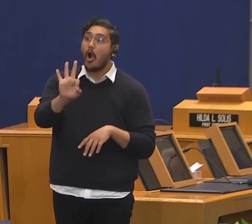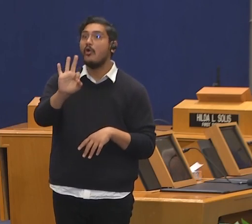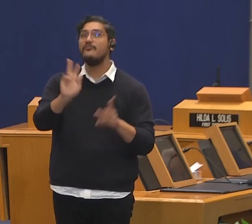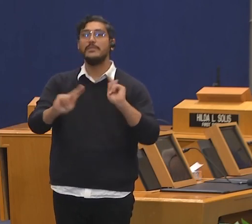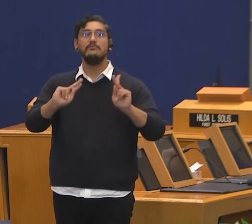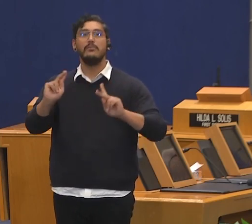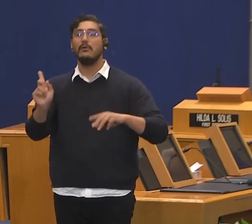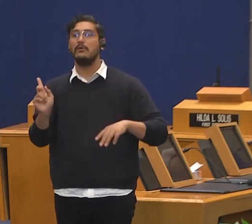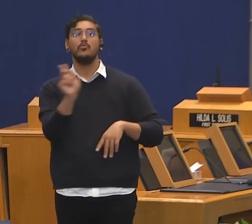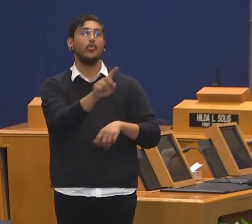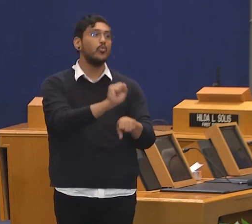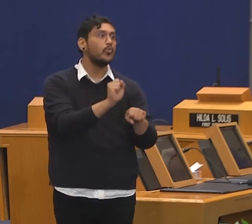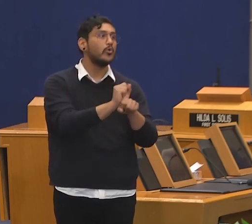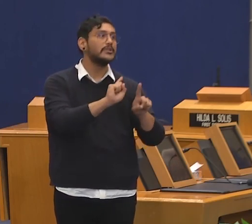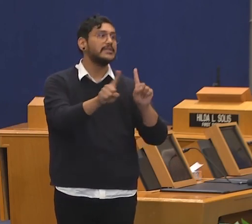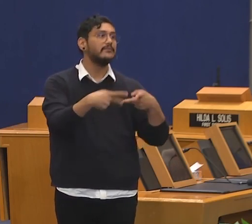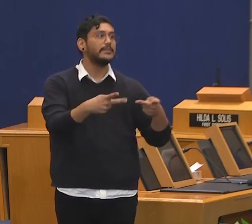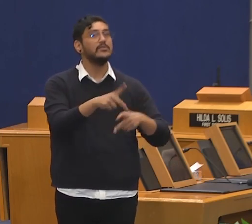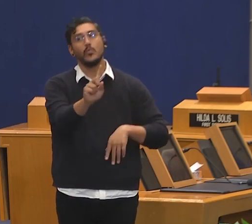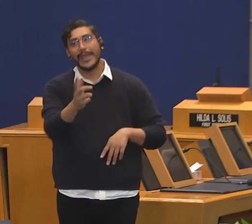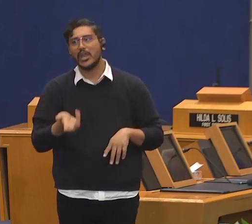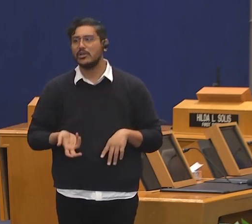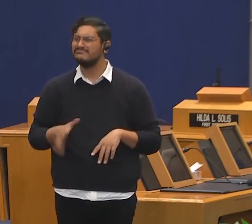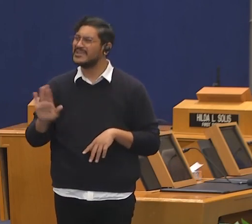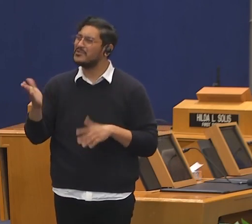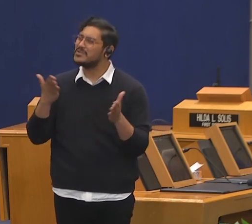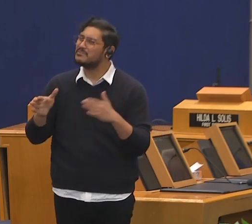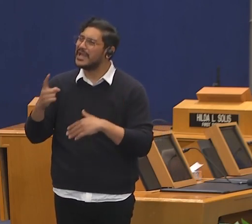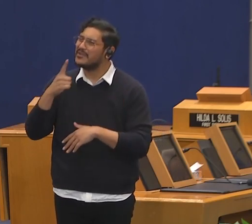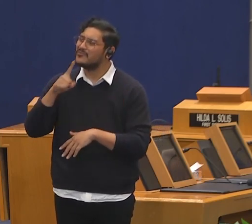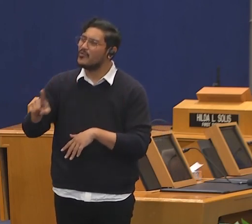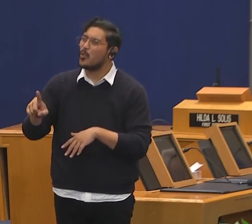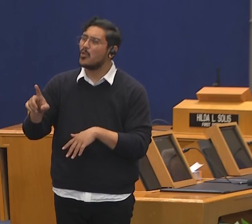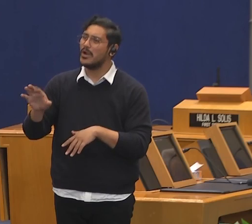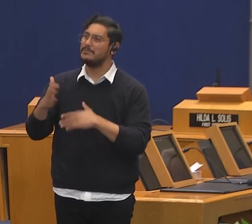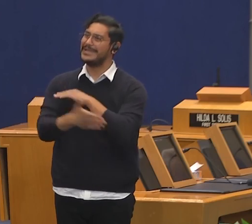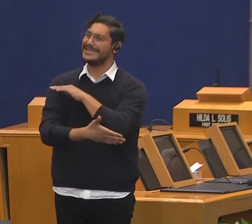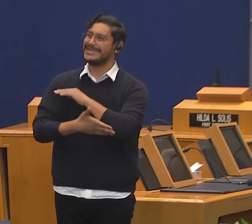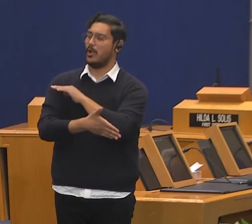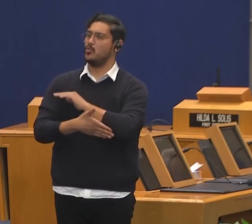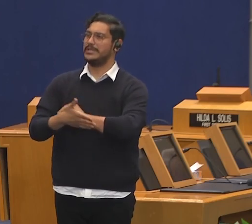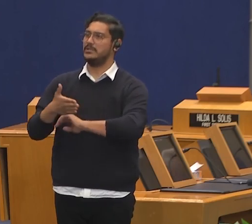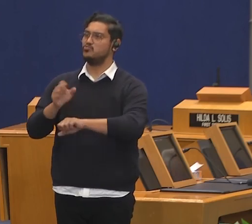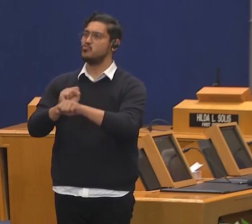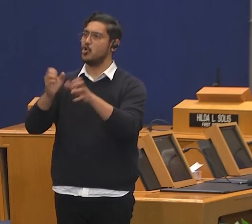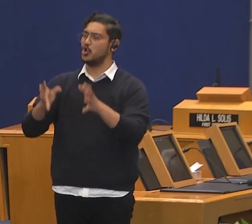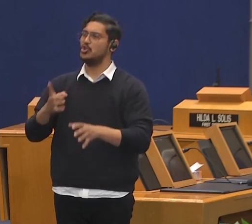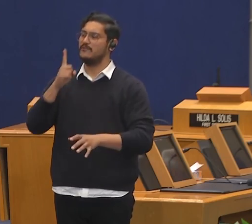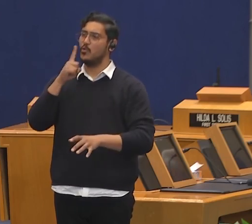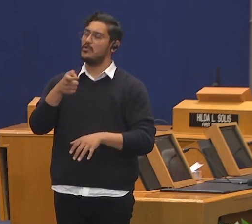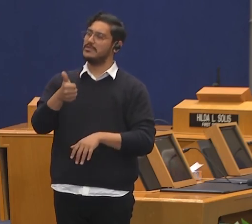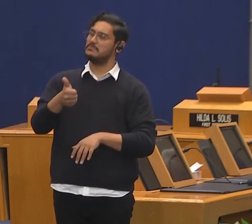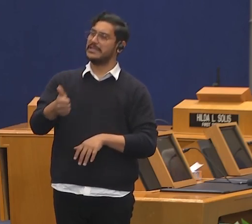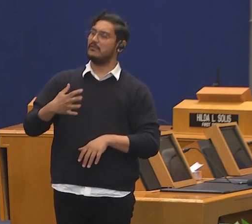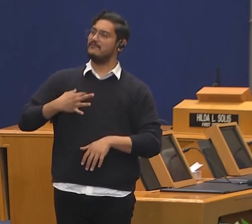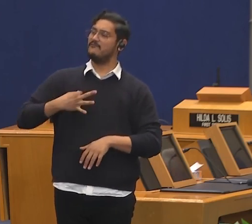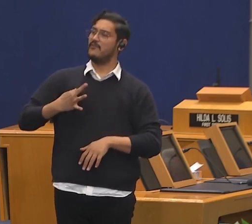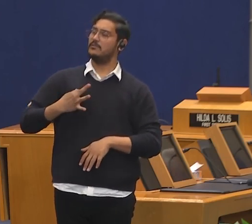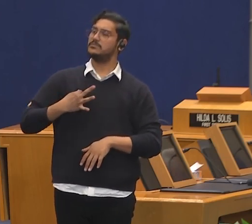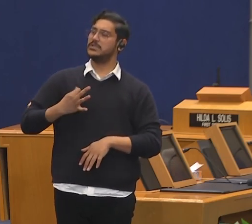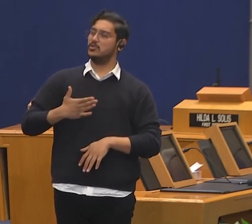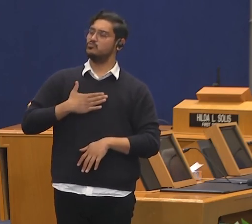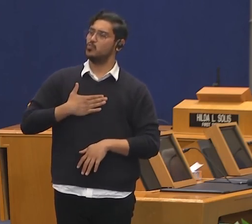also, what is the plan for county executives taking voluntary pay cuts to help offset the deficit? Thank